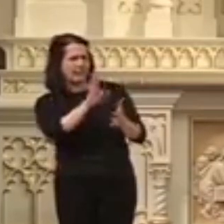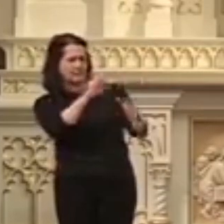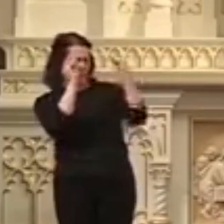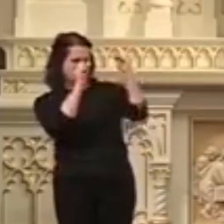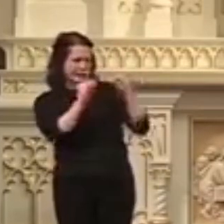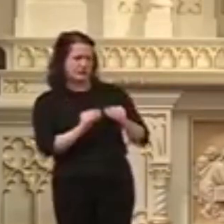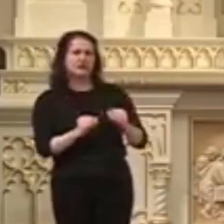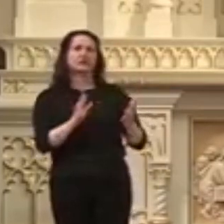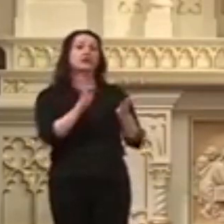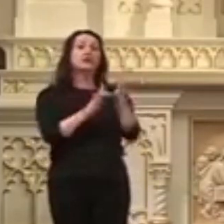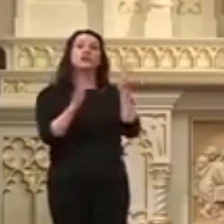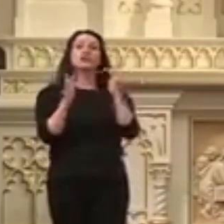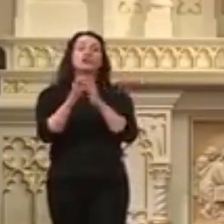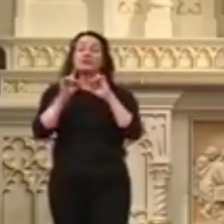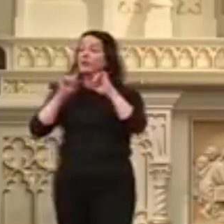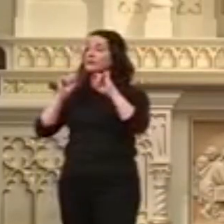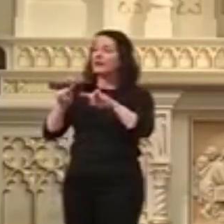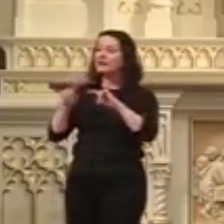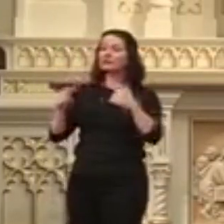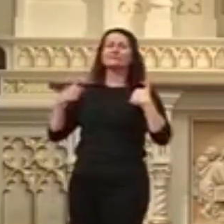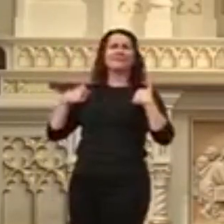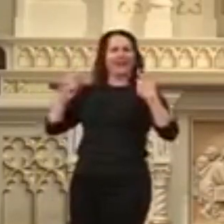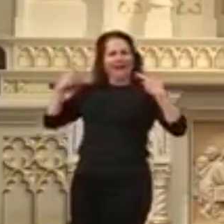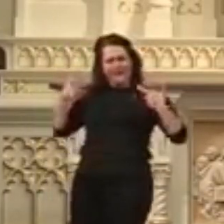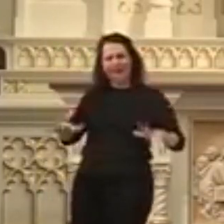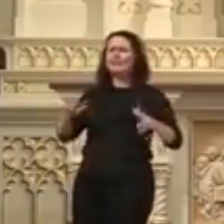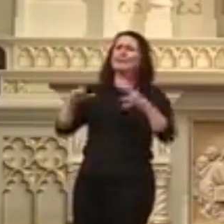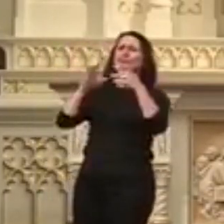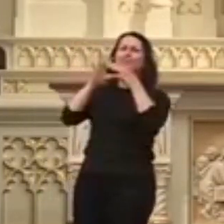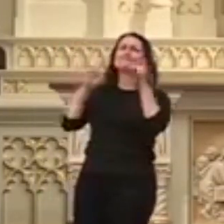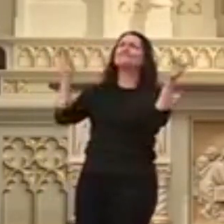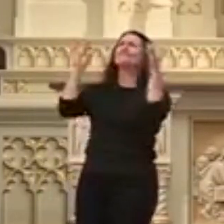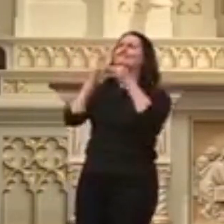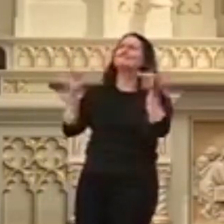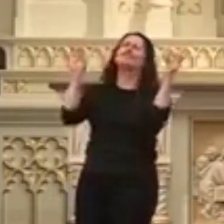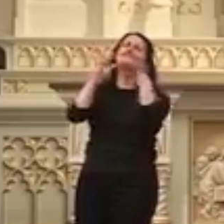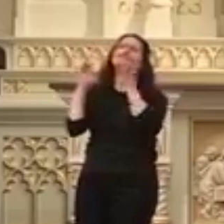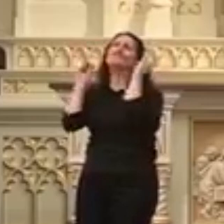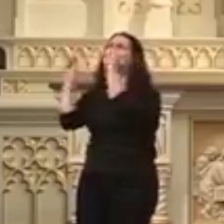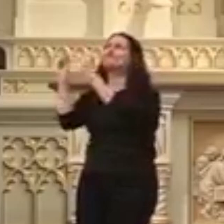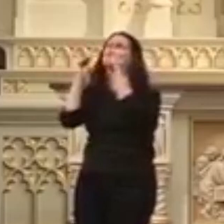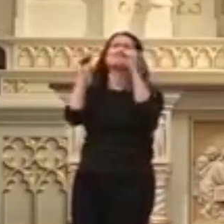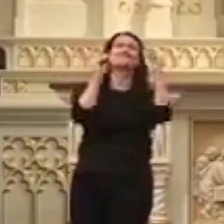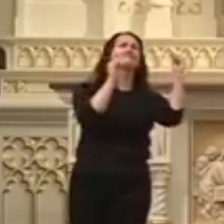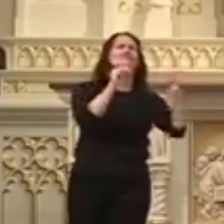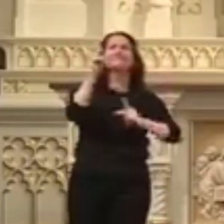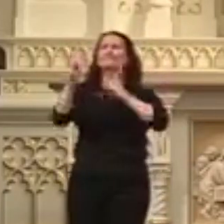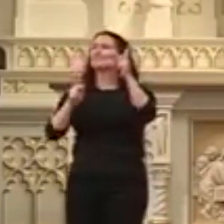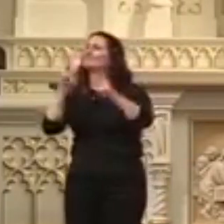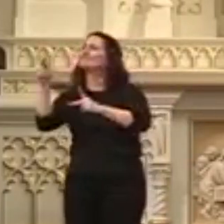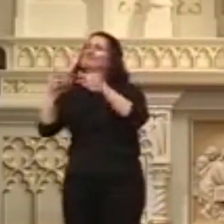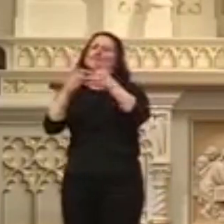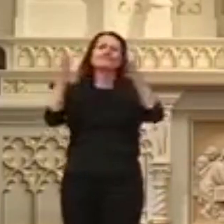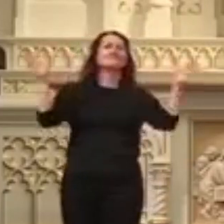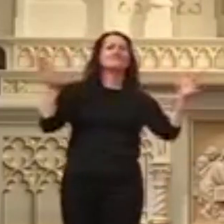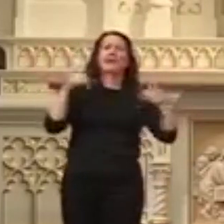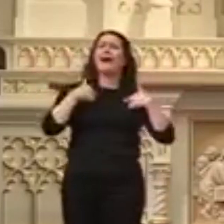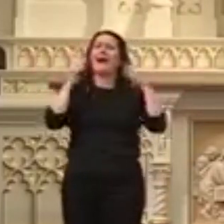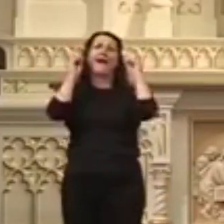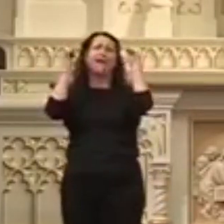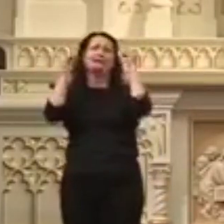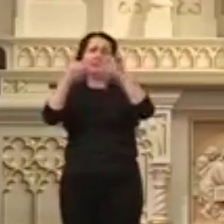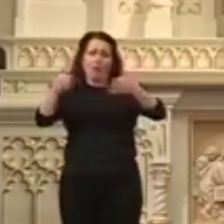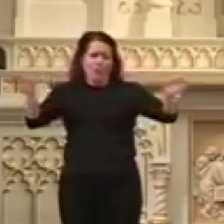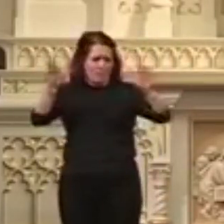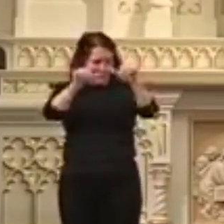Jesus answered him, I have spoken publicly to the world. I have always taught in a synagogue or in the temple